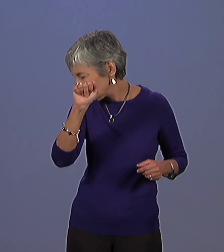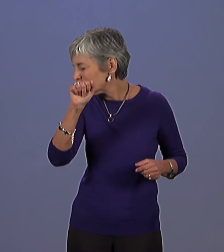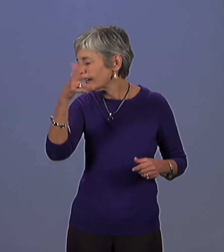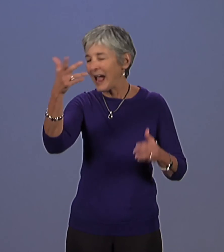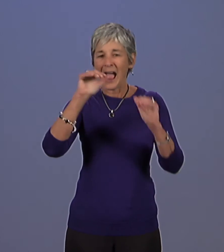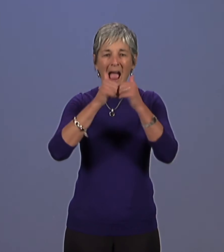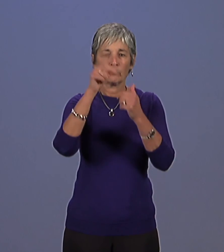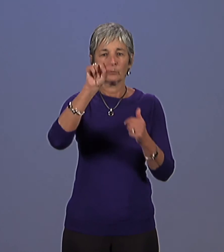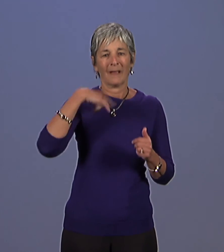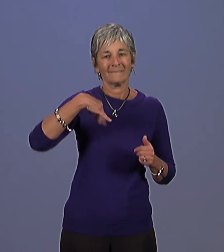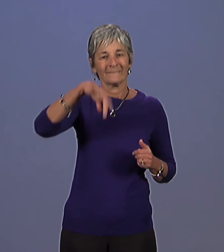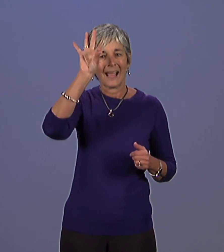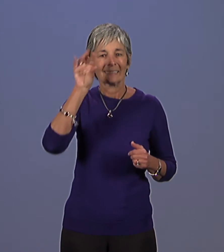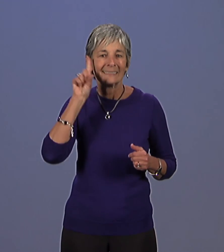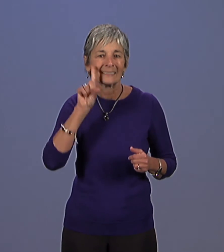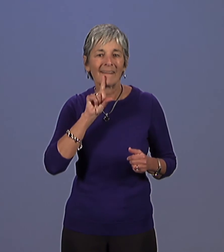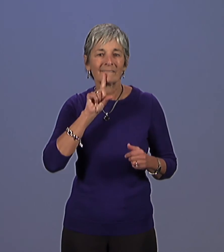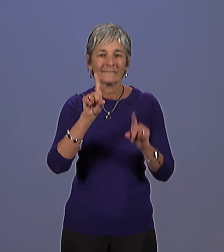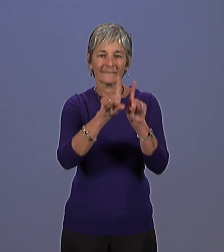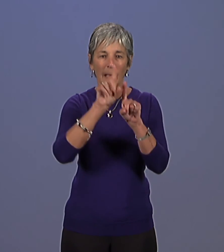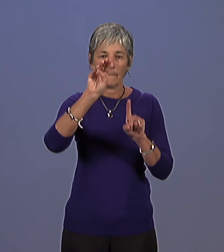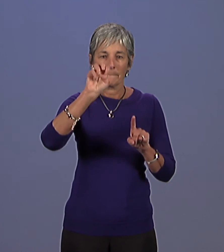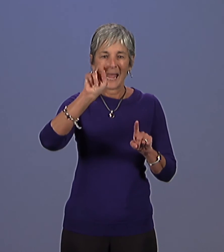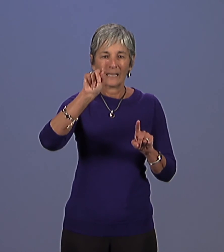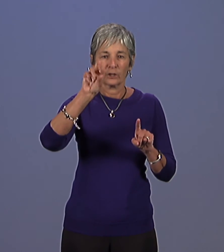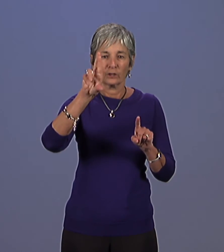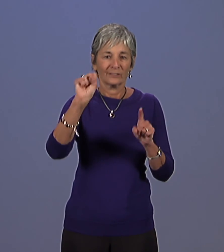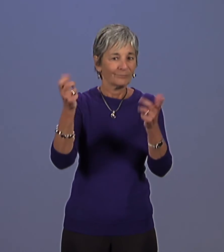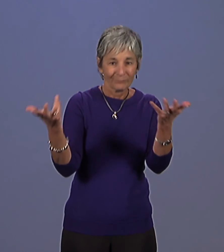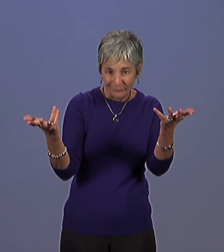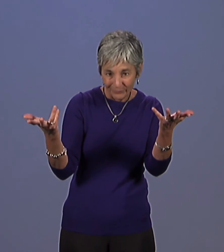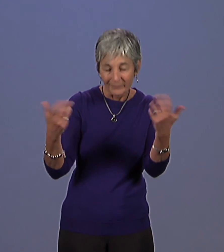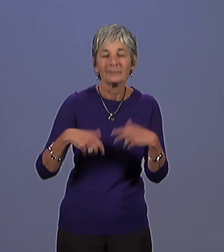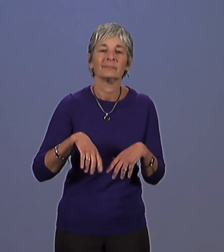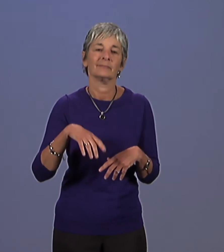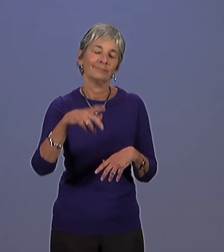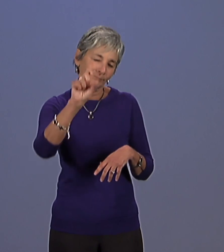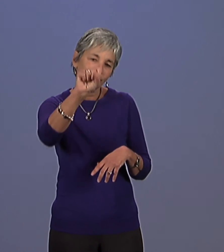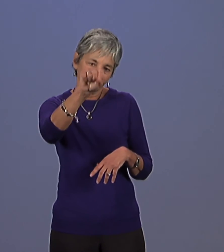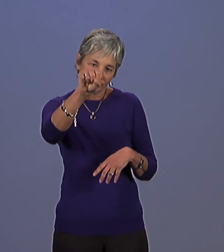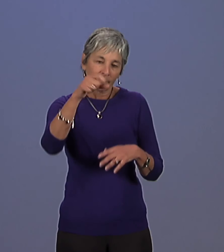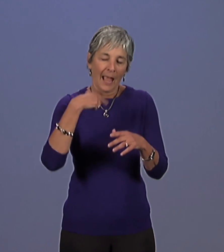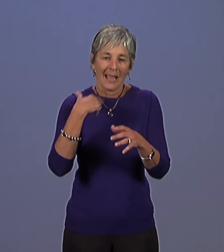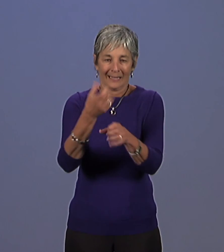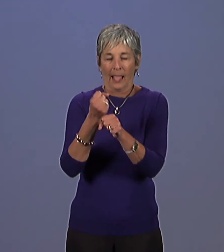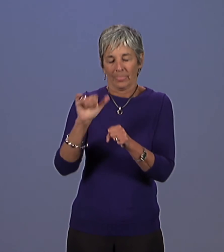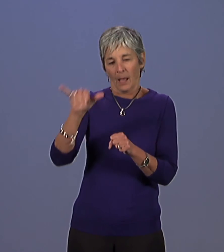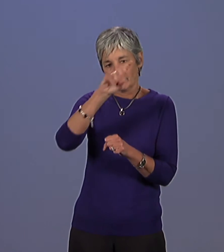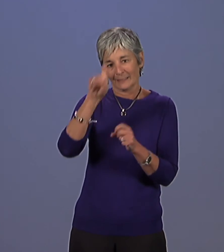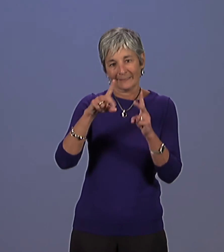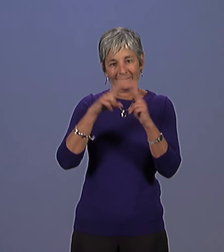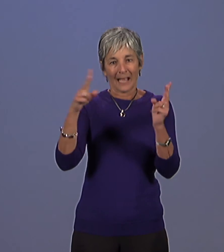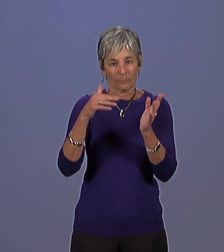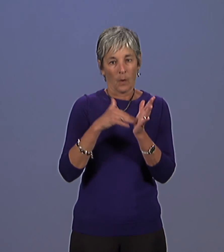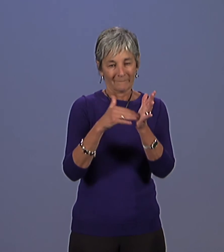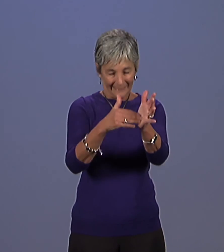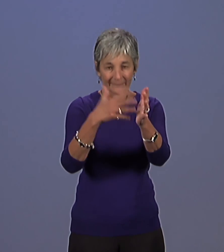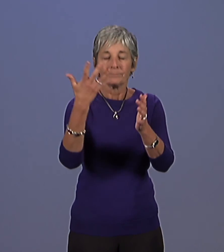Someone said they live in a very rural area and asked, where can I find deaf mentors? Yes, we get that question quite often, and I'm happy that